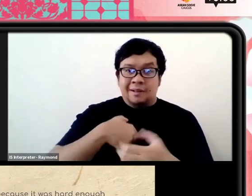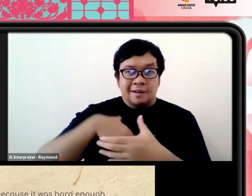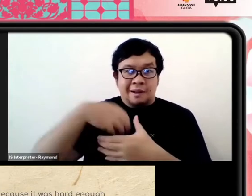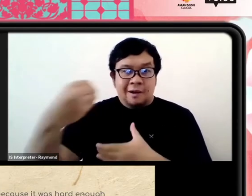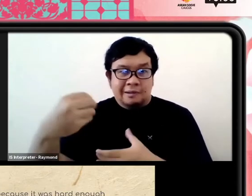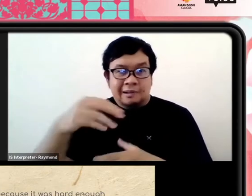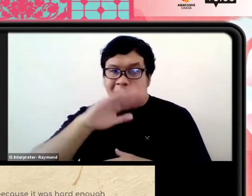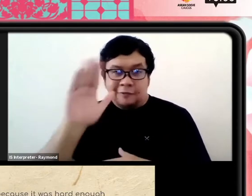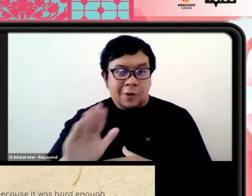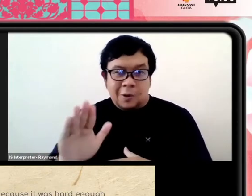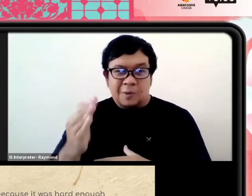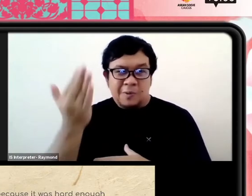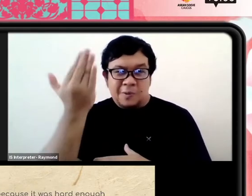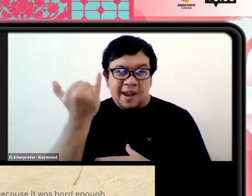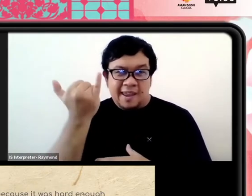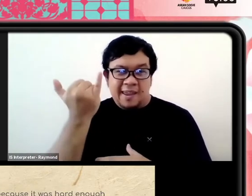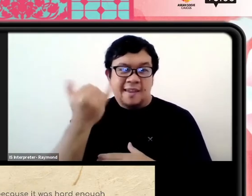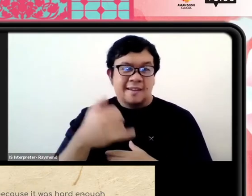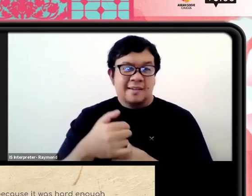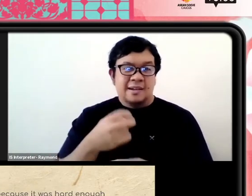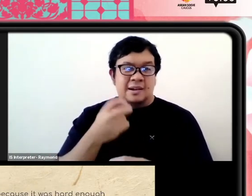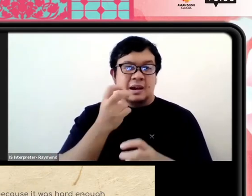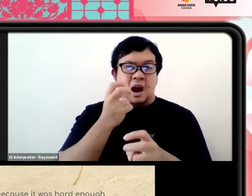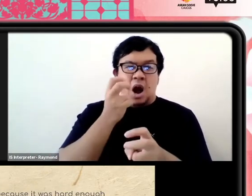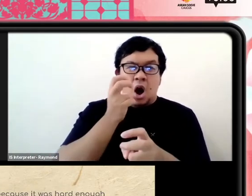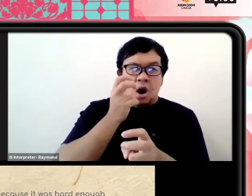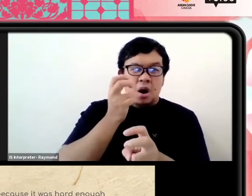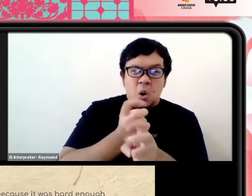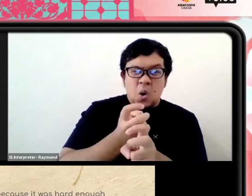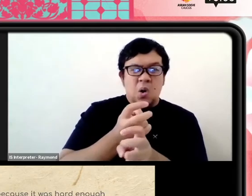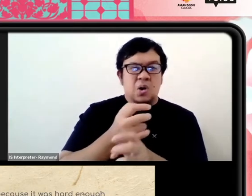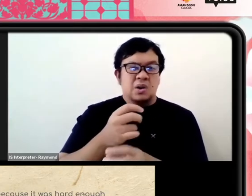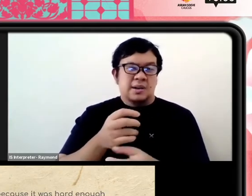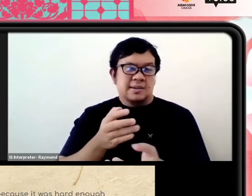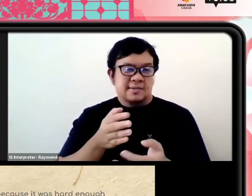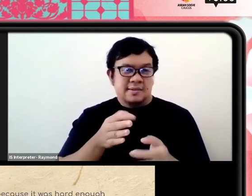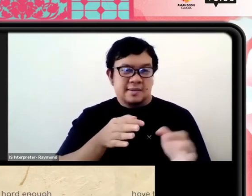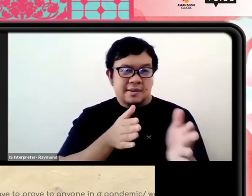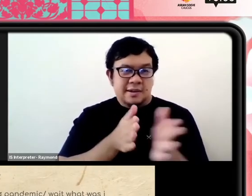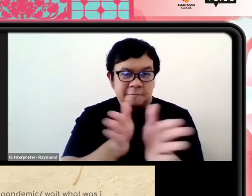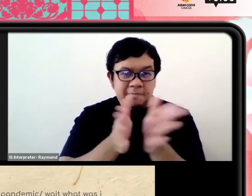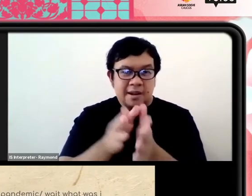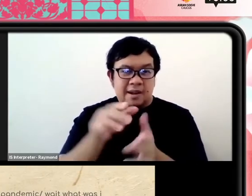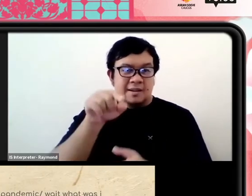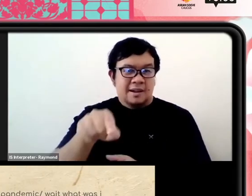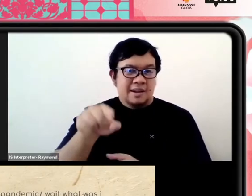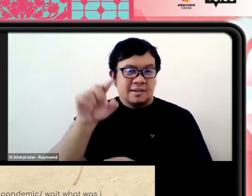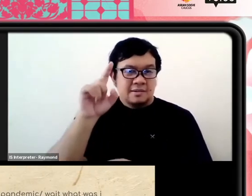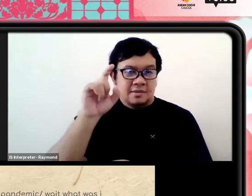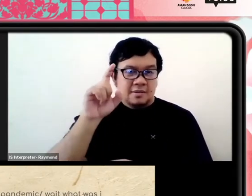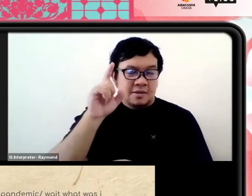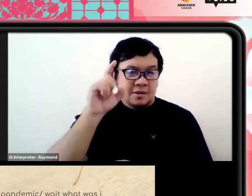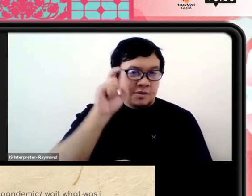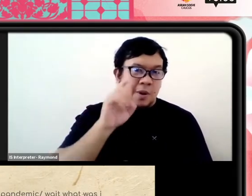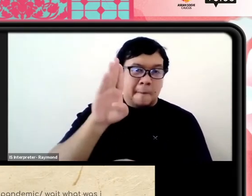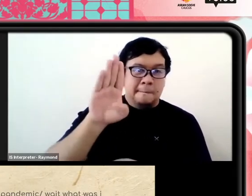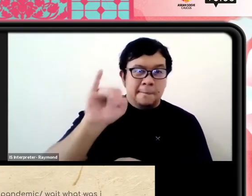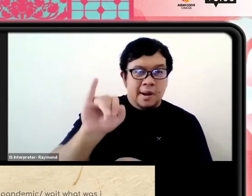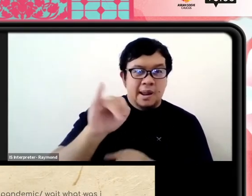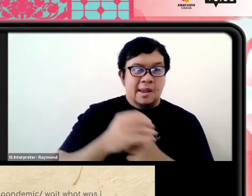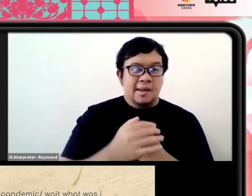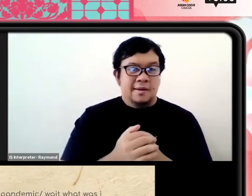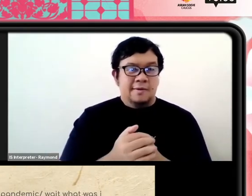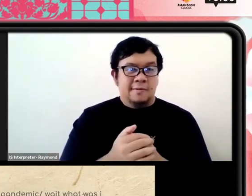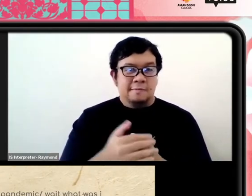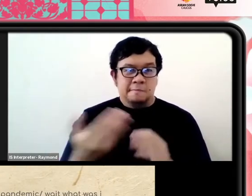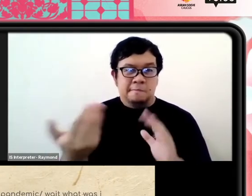meant. That this is the longest I've gone without explaining myself. The premise being, what does anyone have to prove to anyone in a pandemic? The